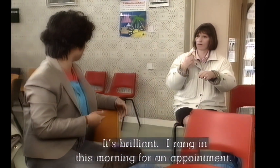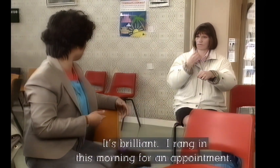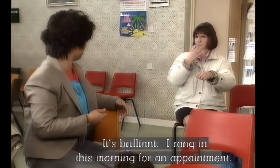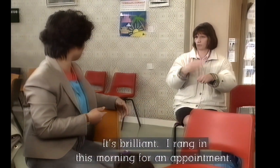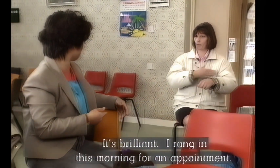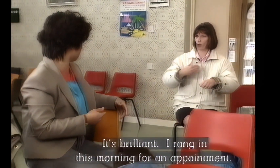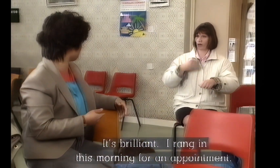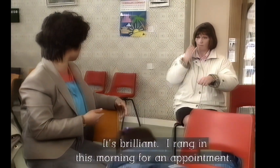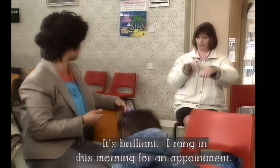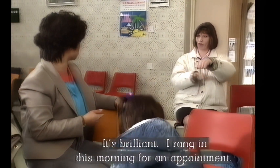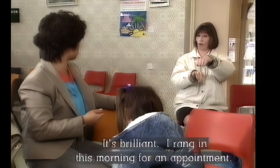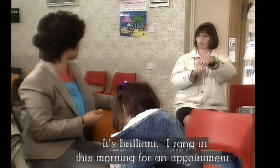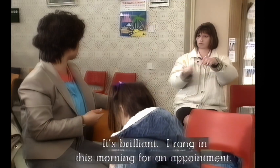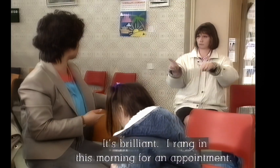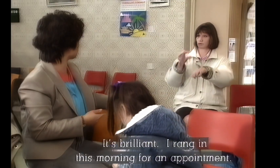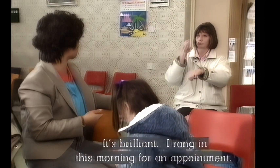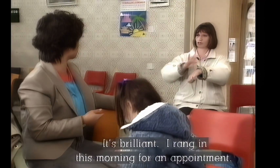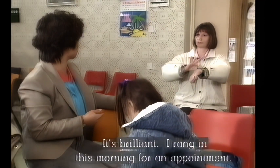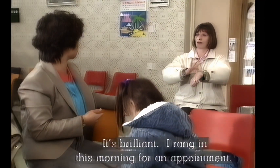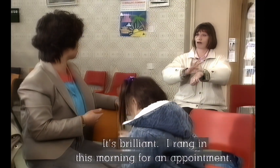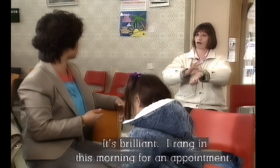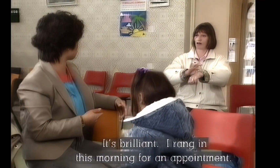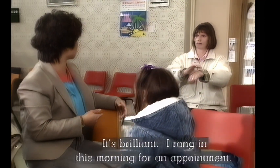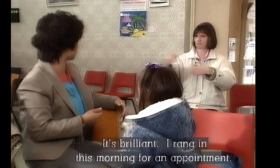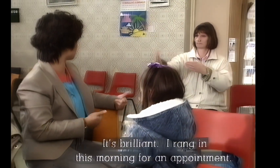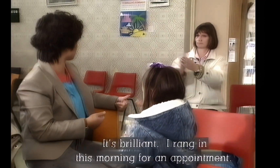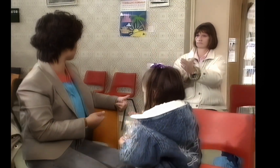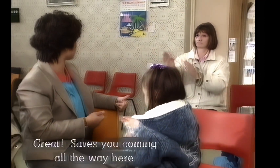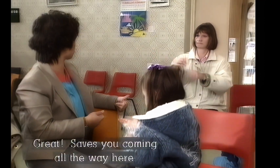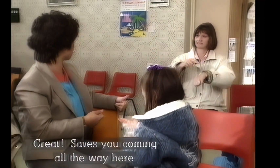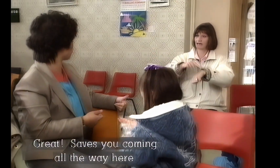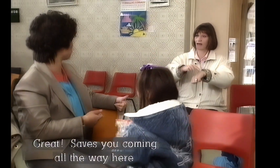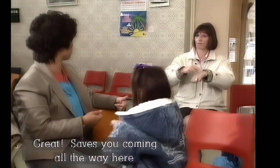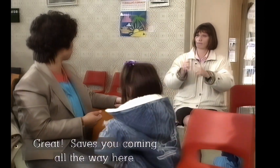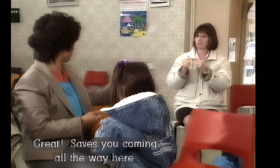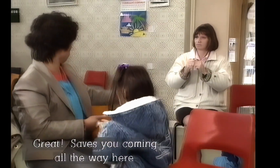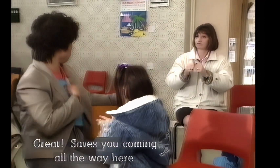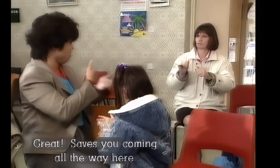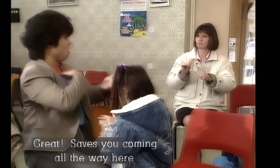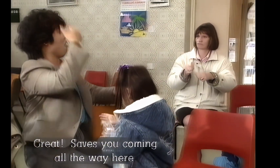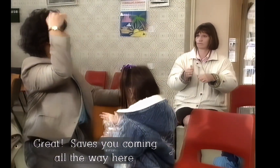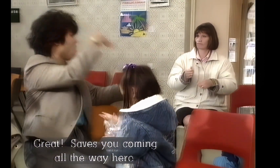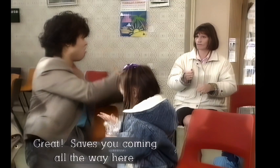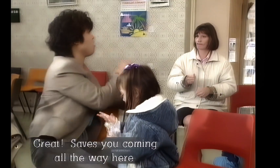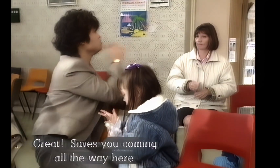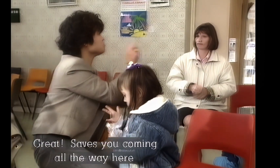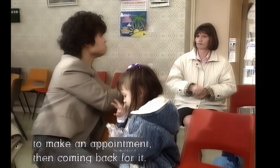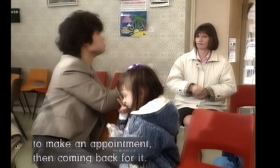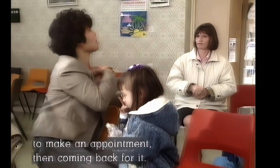anything about that. Oh, it's brilliant. I rang in for an appointment this morning with the doctor. Oh, great. Saves you coming all the way